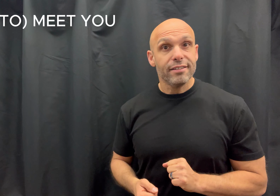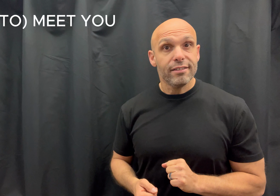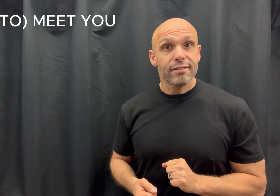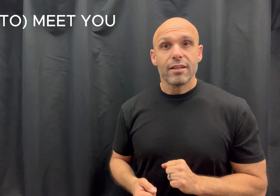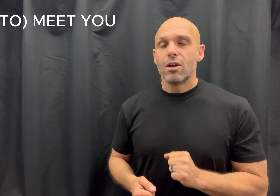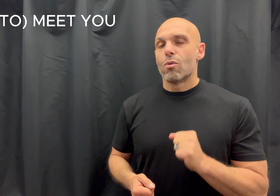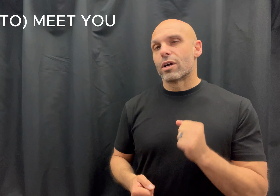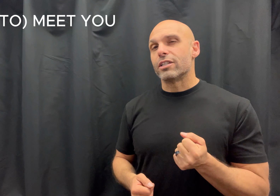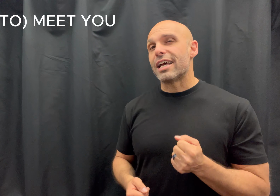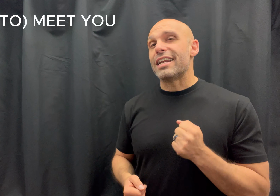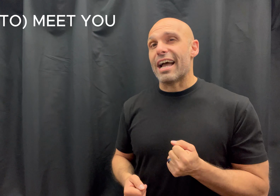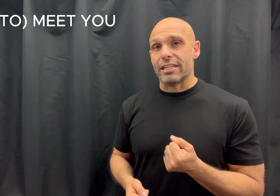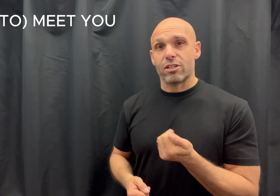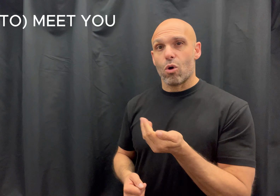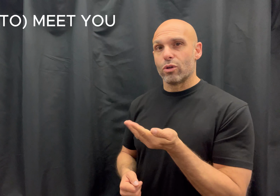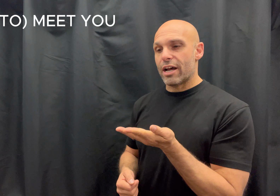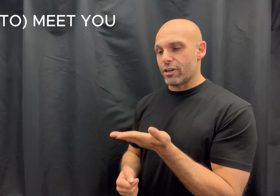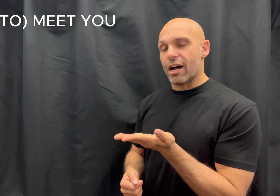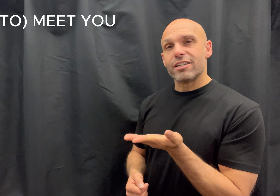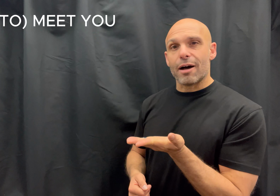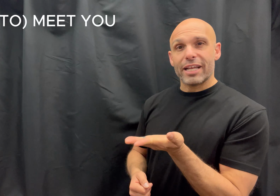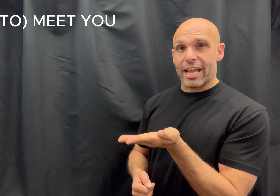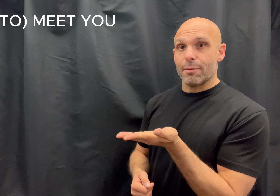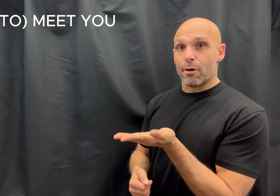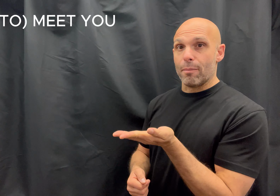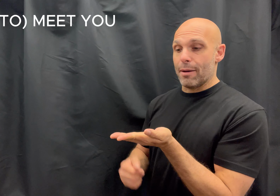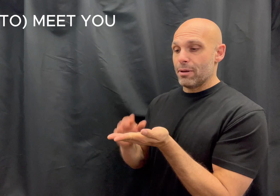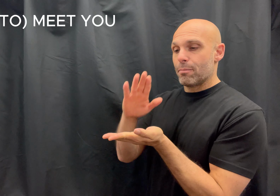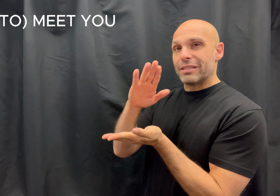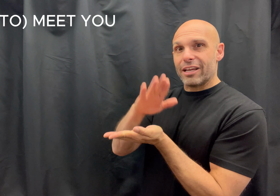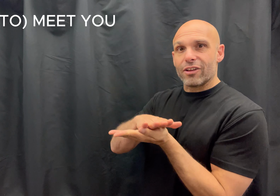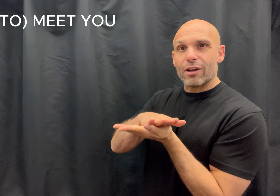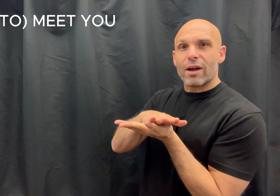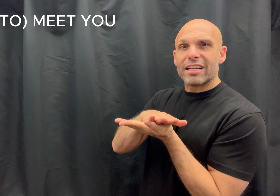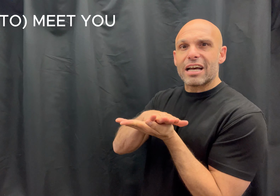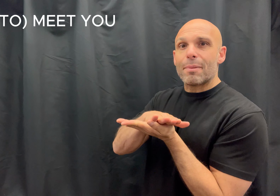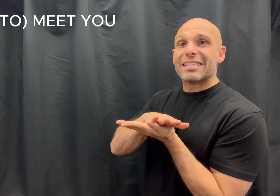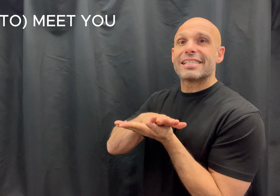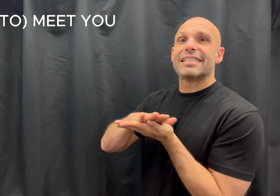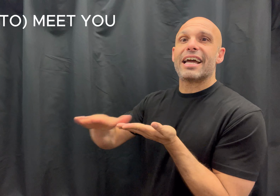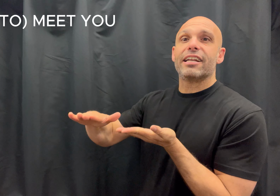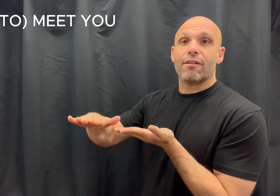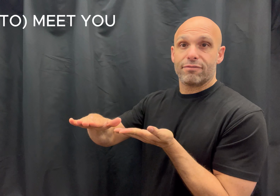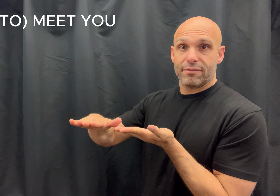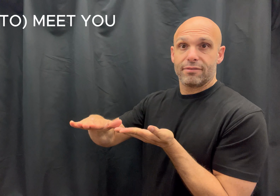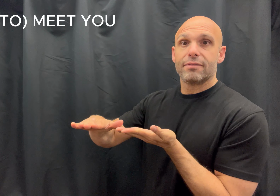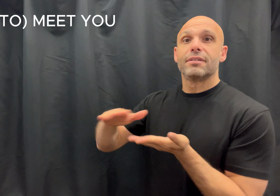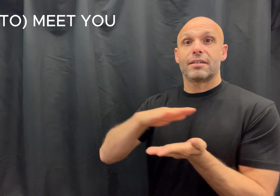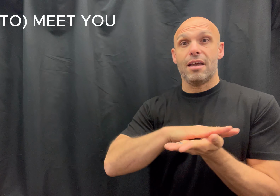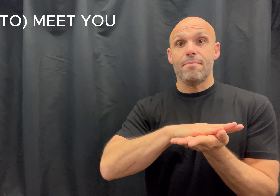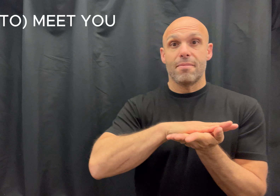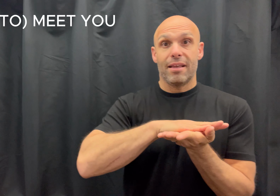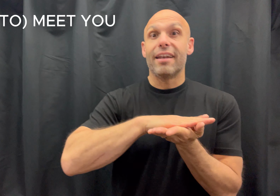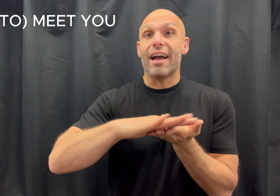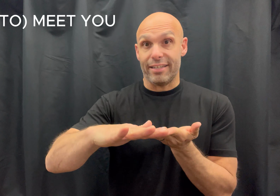signs. We're gonna sign nice. Hold out your non-dominant hand, palm up, put the other hand right on top and slide it off. Okay?